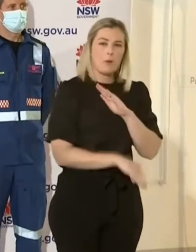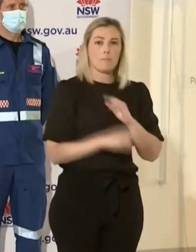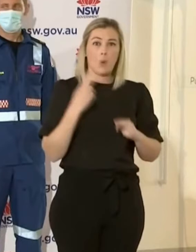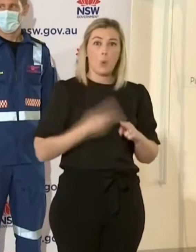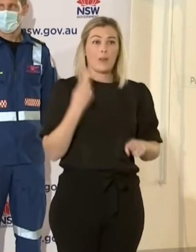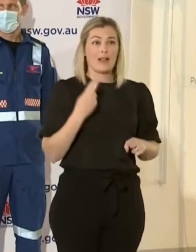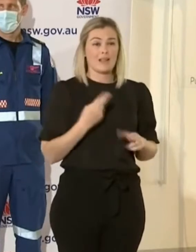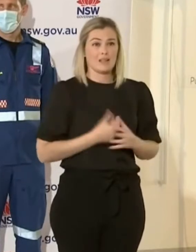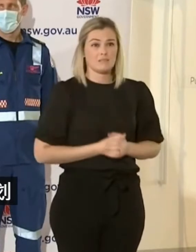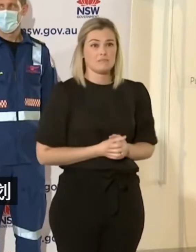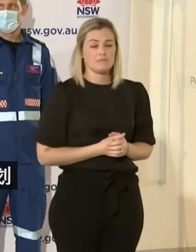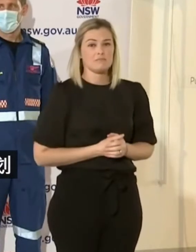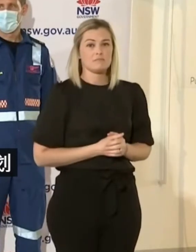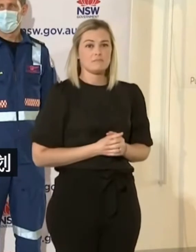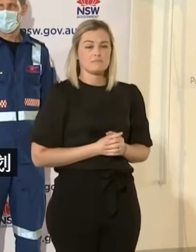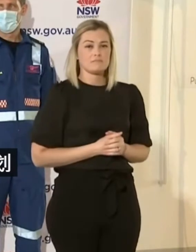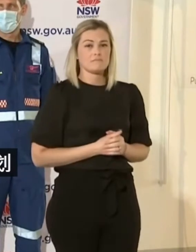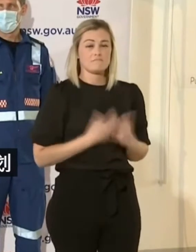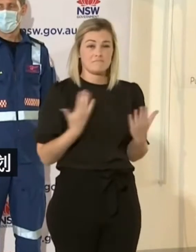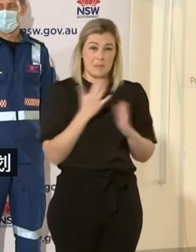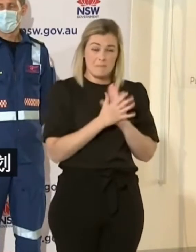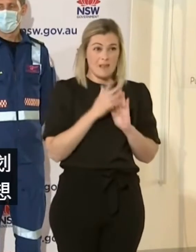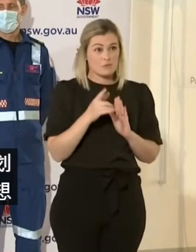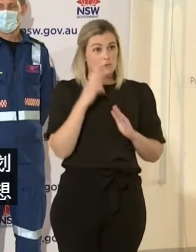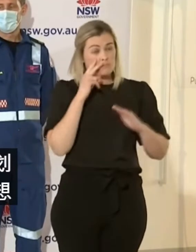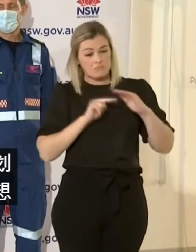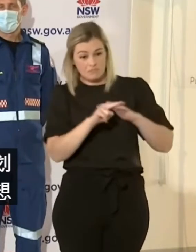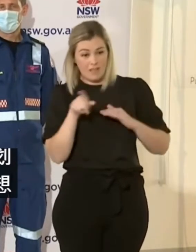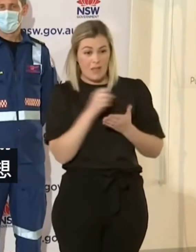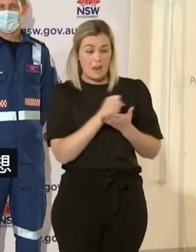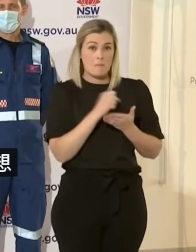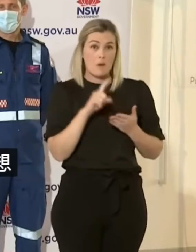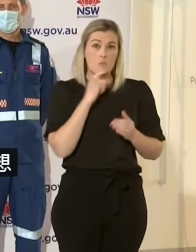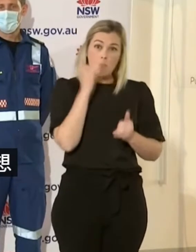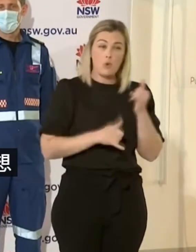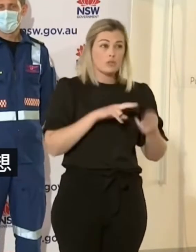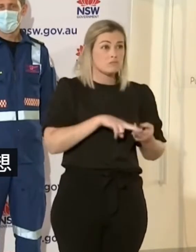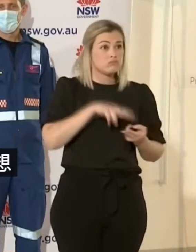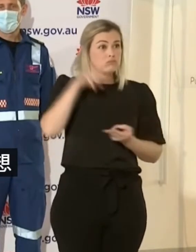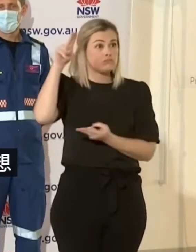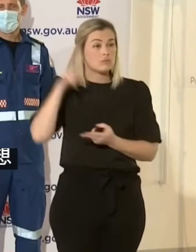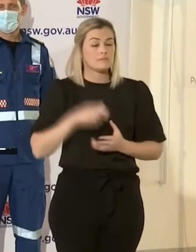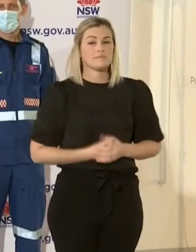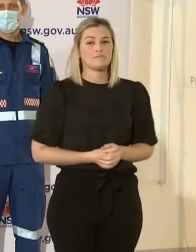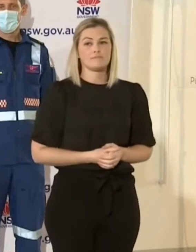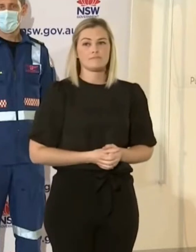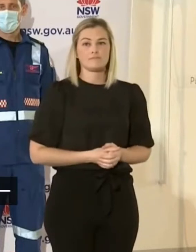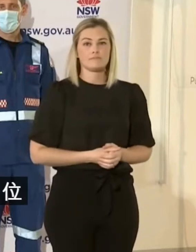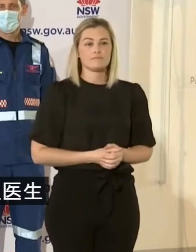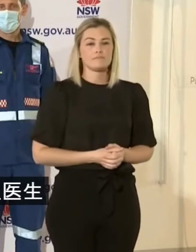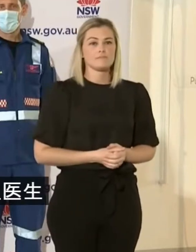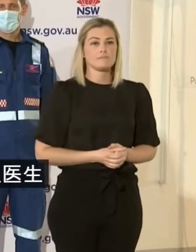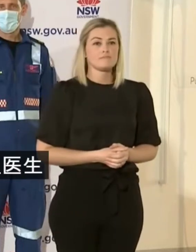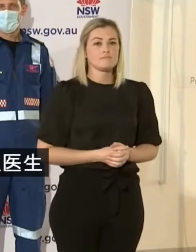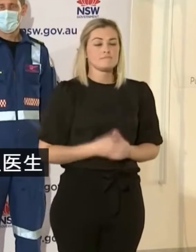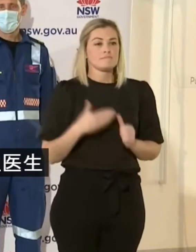We're in a pandemic. It's been planned for, and we've expected it. And I think not only me, but each of the doctors who've appeared